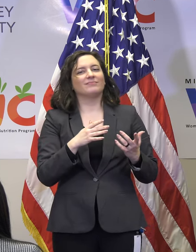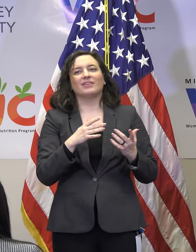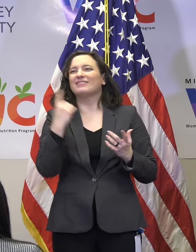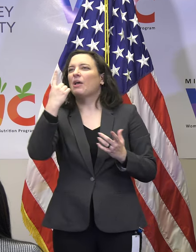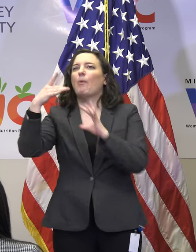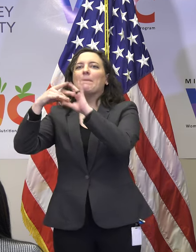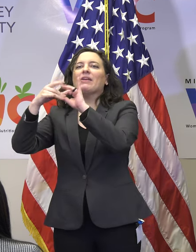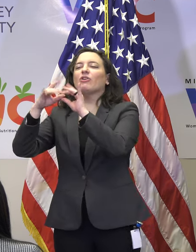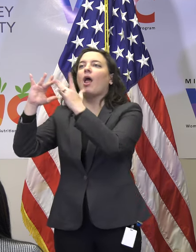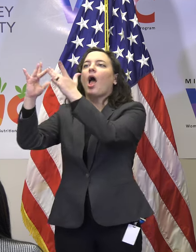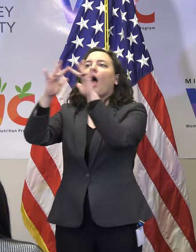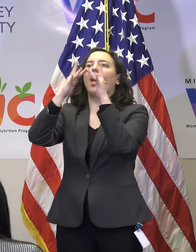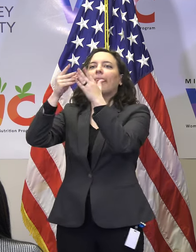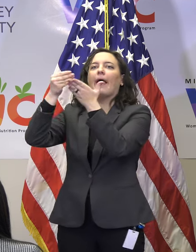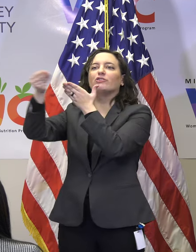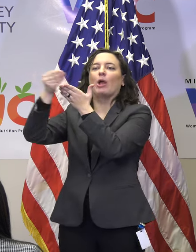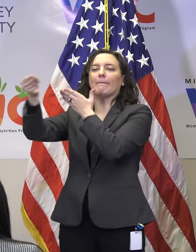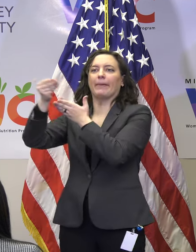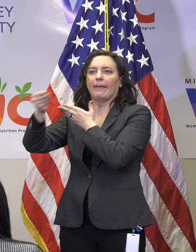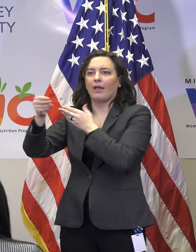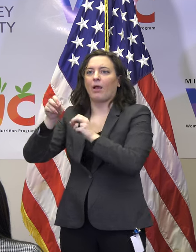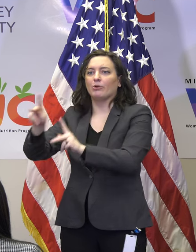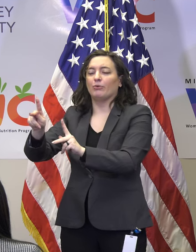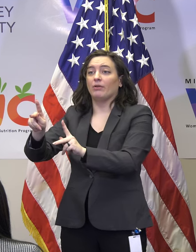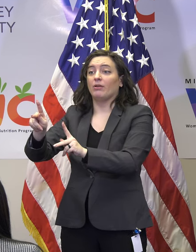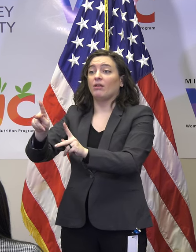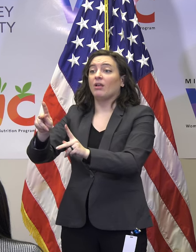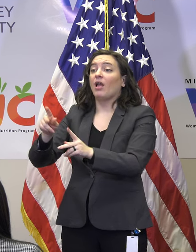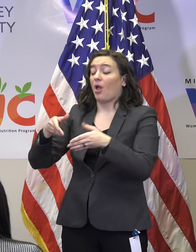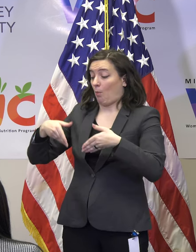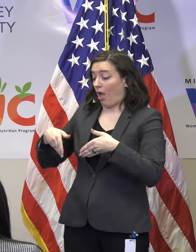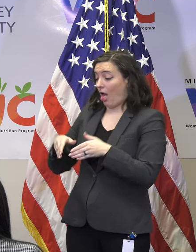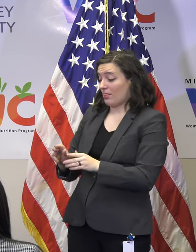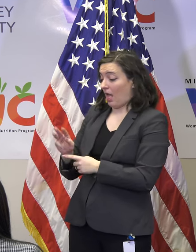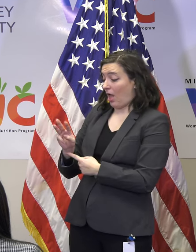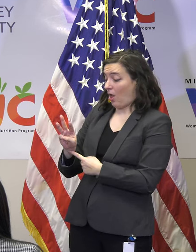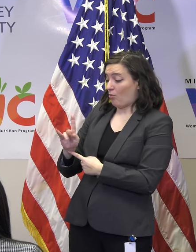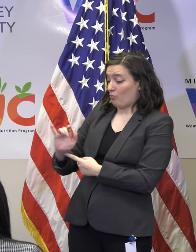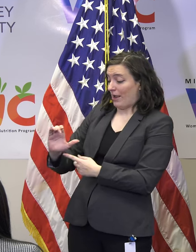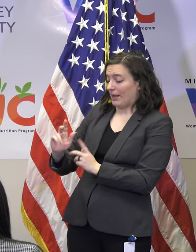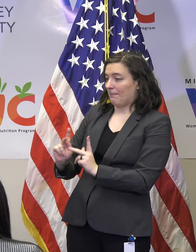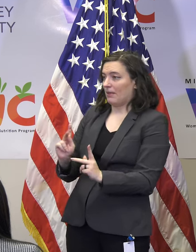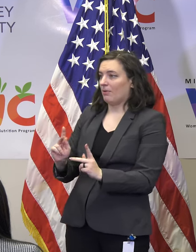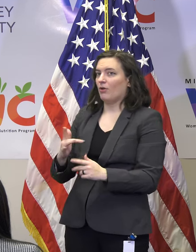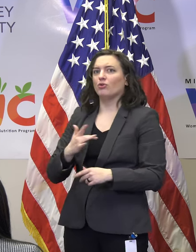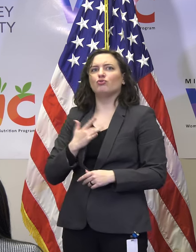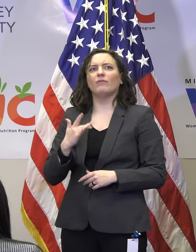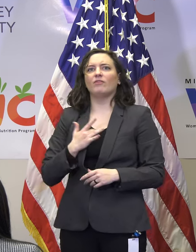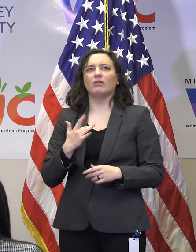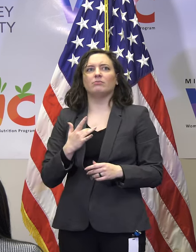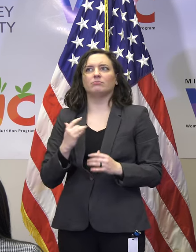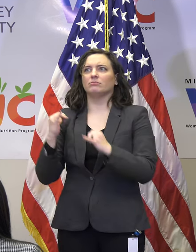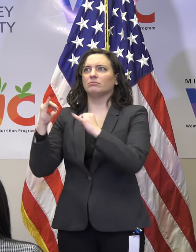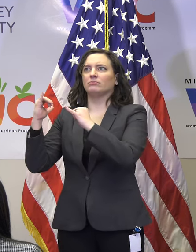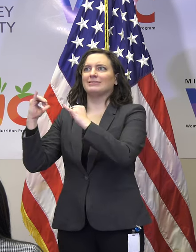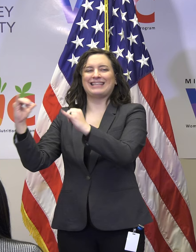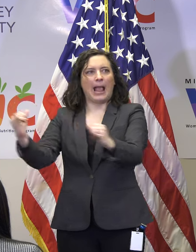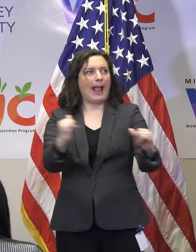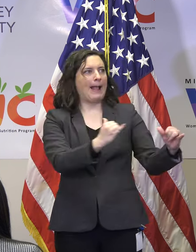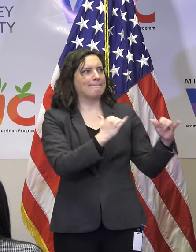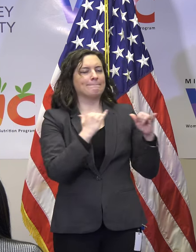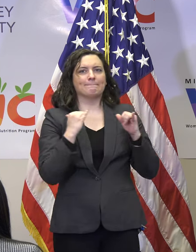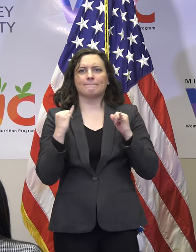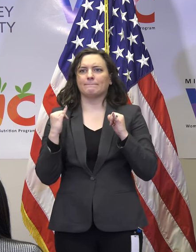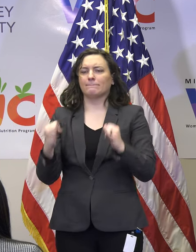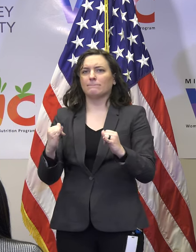opportunity. This essentially is going to allow WIC participants to feel just as everyone else can, being